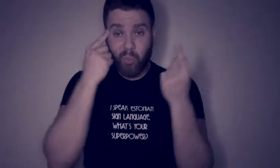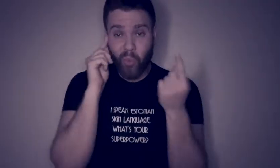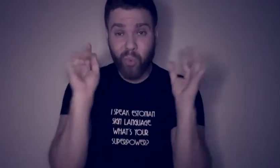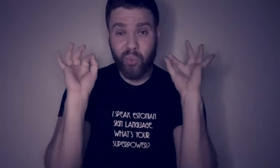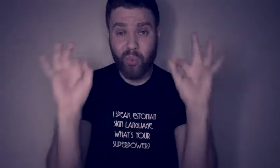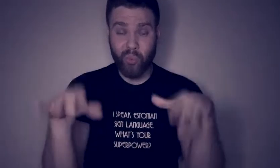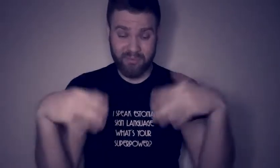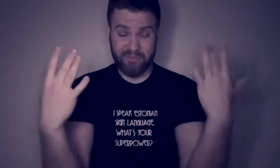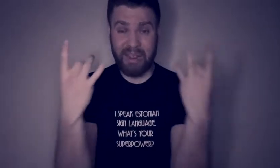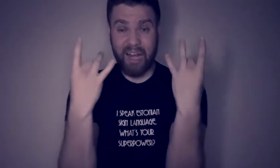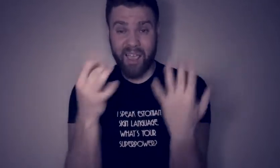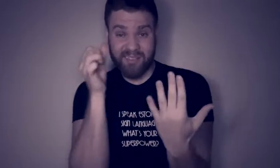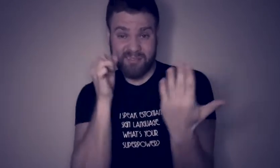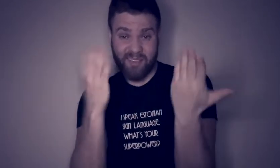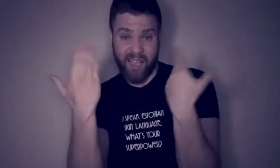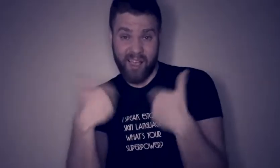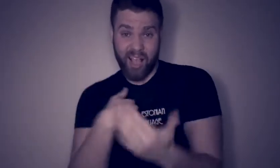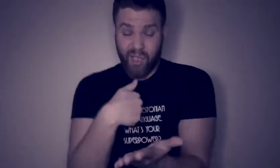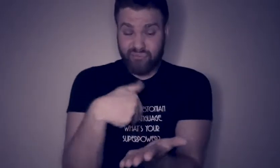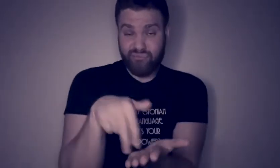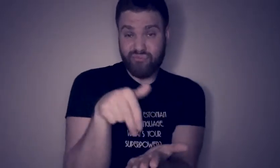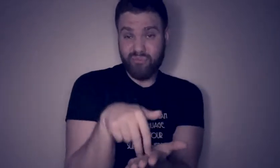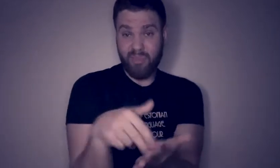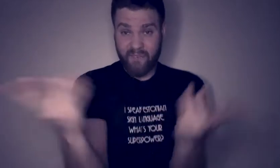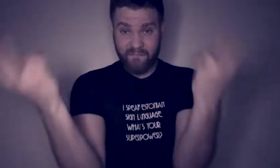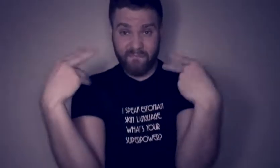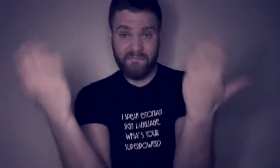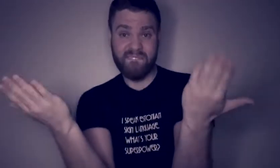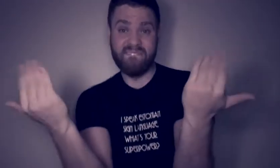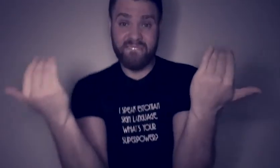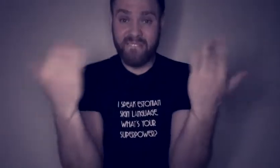I'm a lady, so I must stay classy. Gotta keep it high, keep it together if I want to get back.